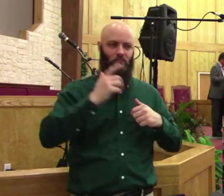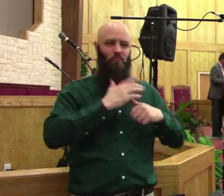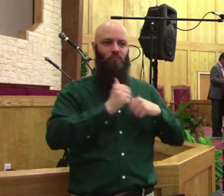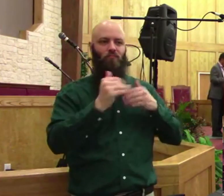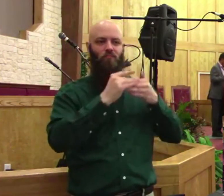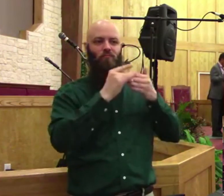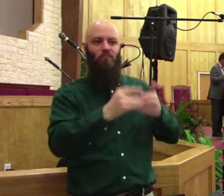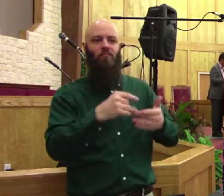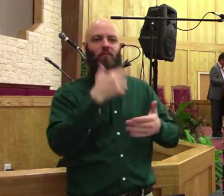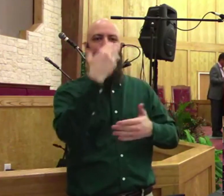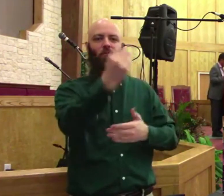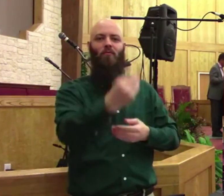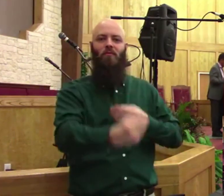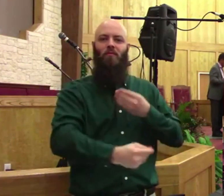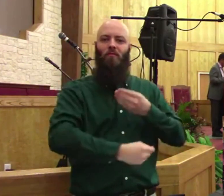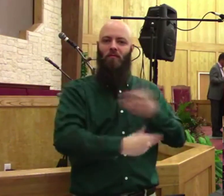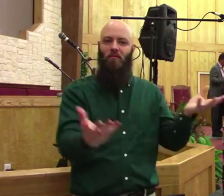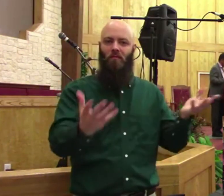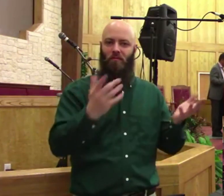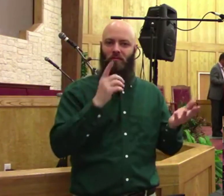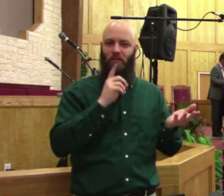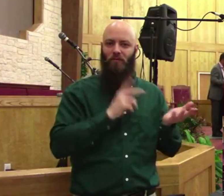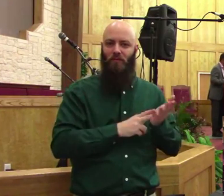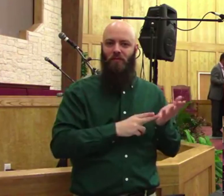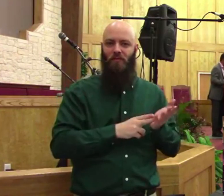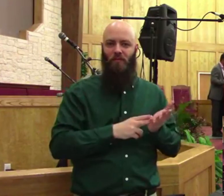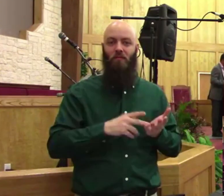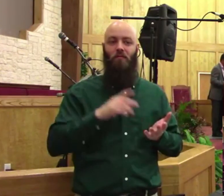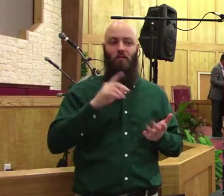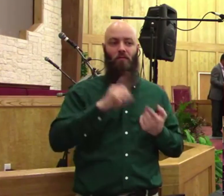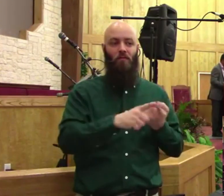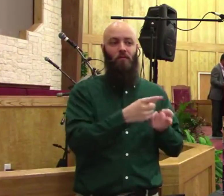grow. The power of the Spirit to the